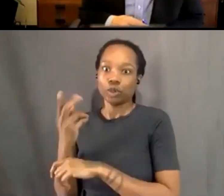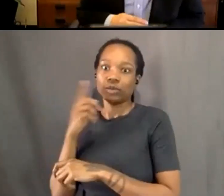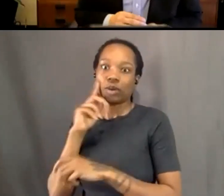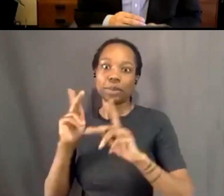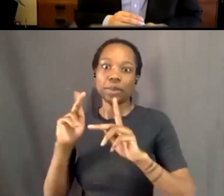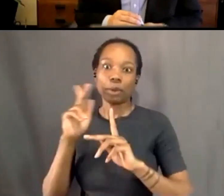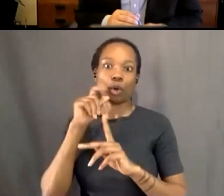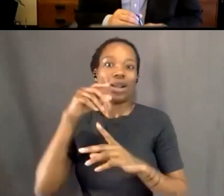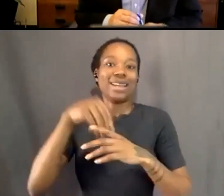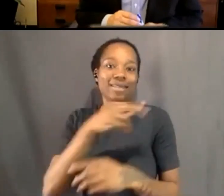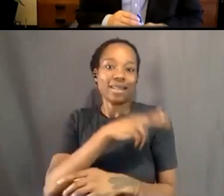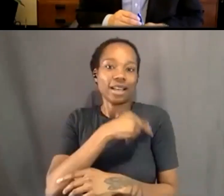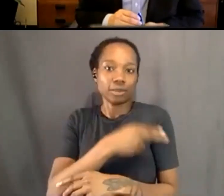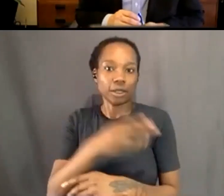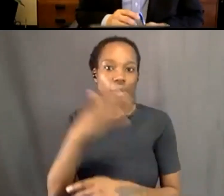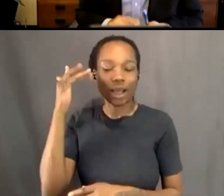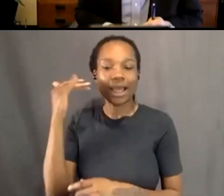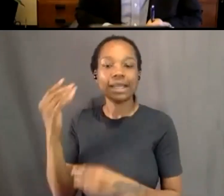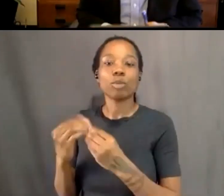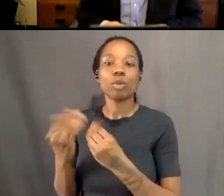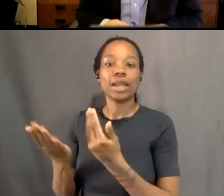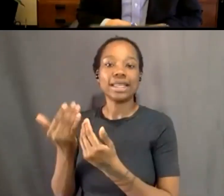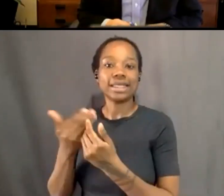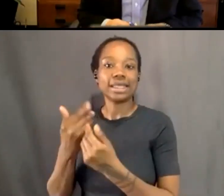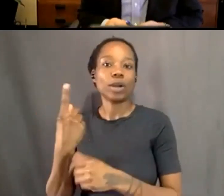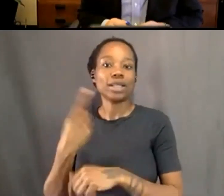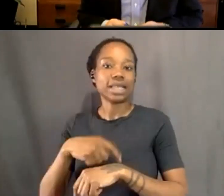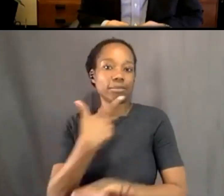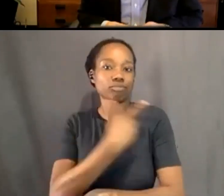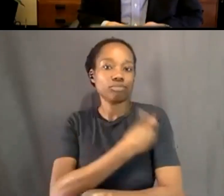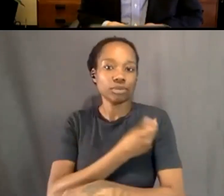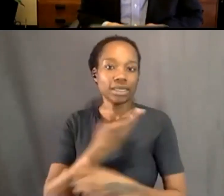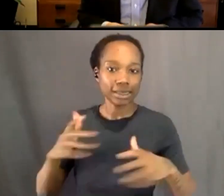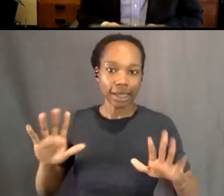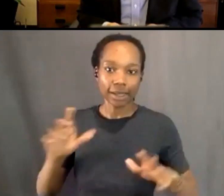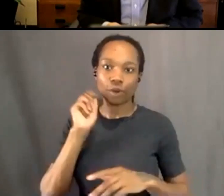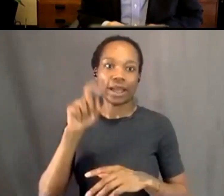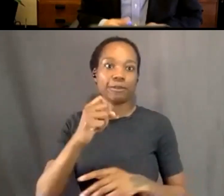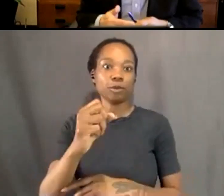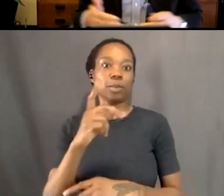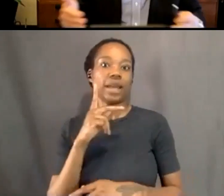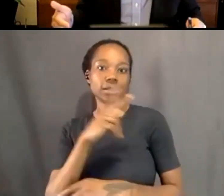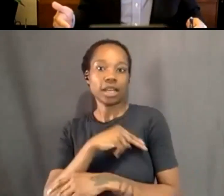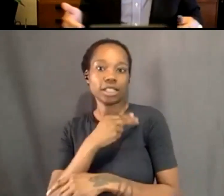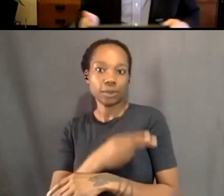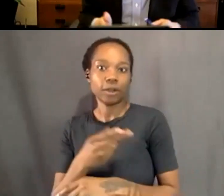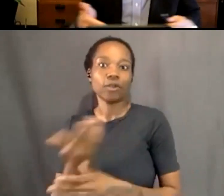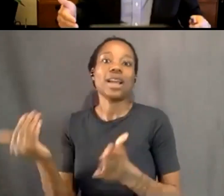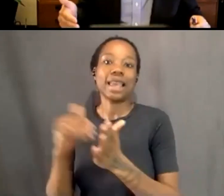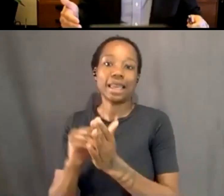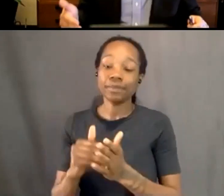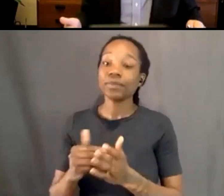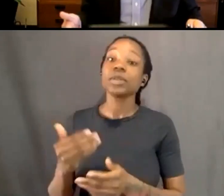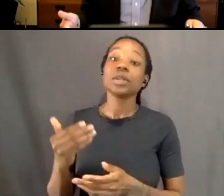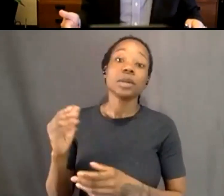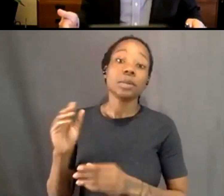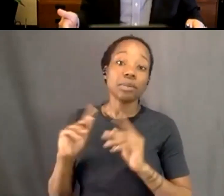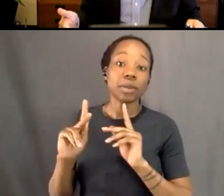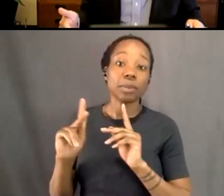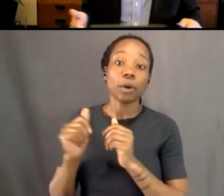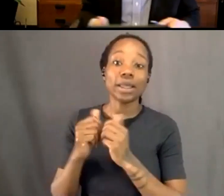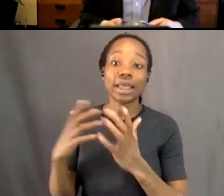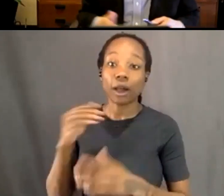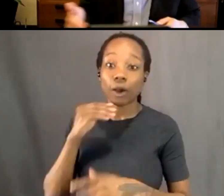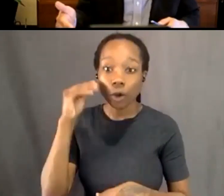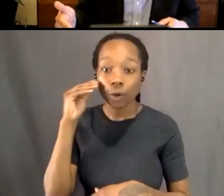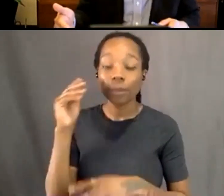to the hospital to get the second dose. Homeless individuals, incarcerated individuals, those are the people that we want to offer the one-dose